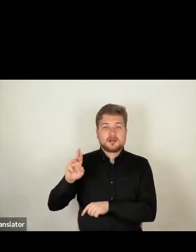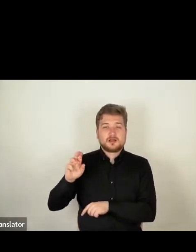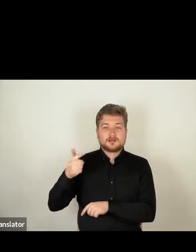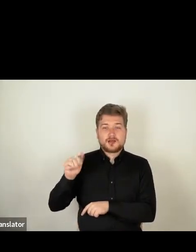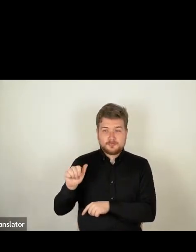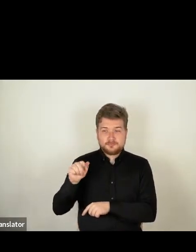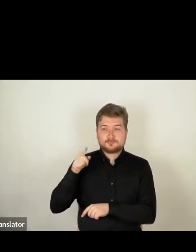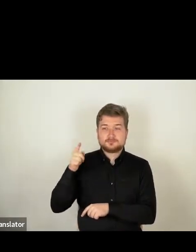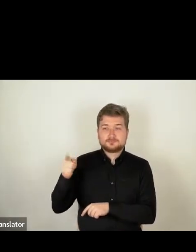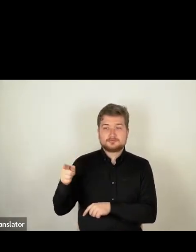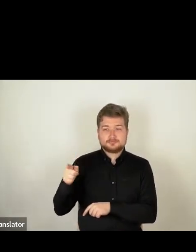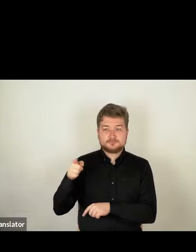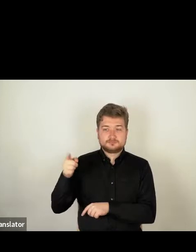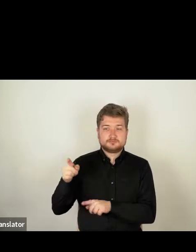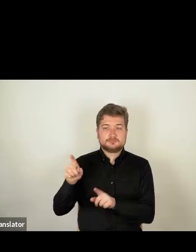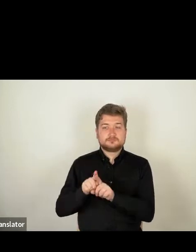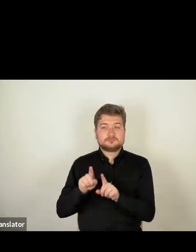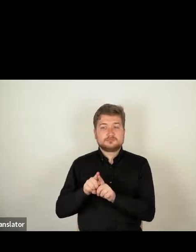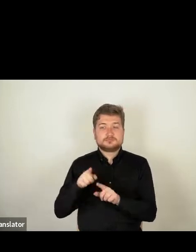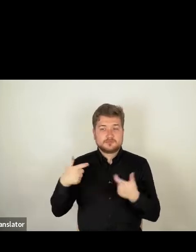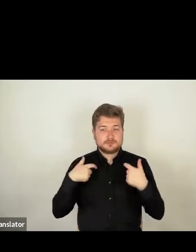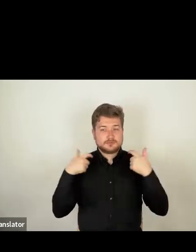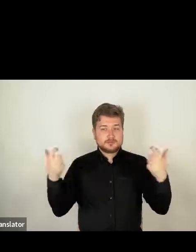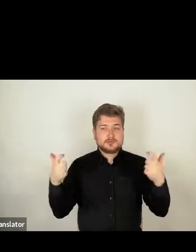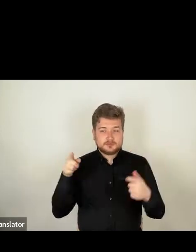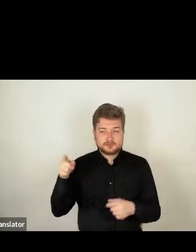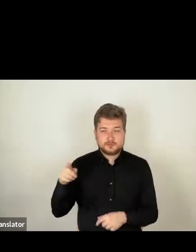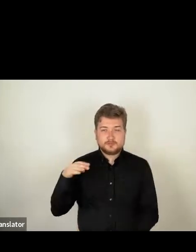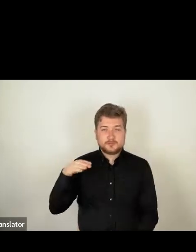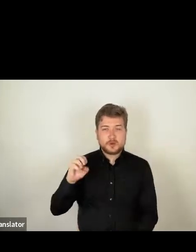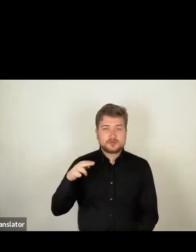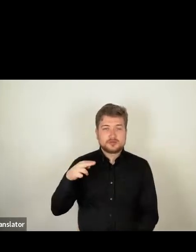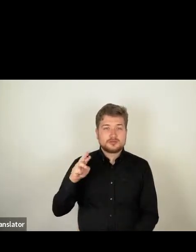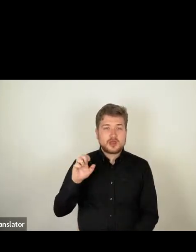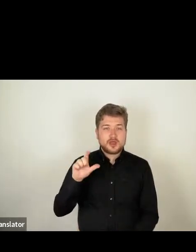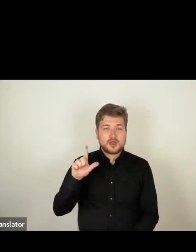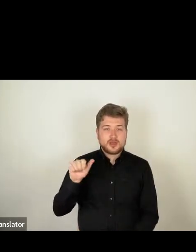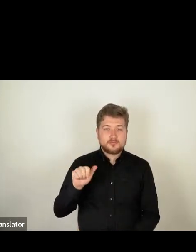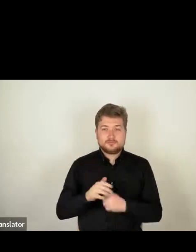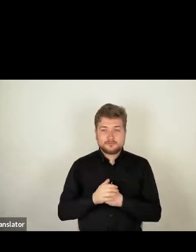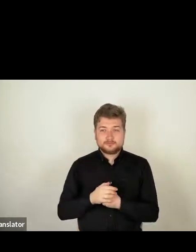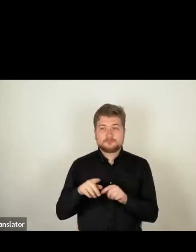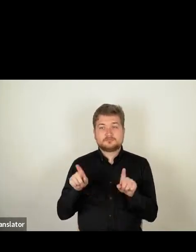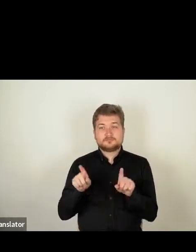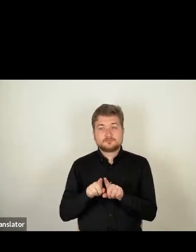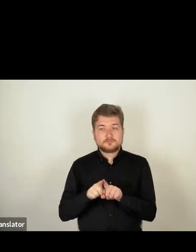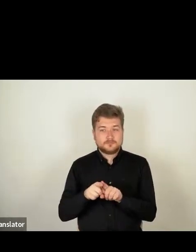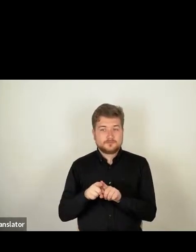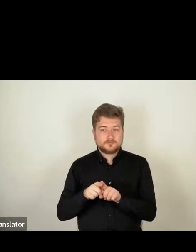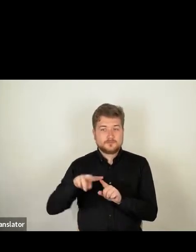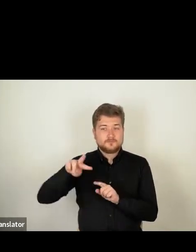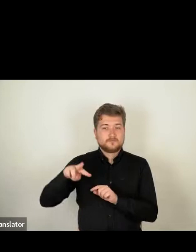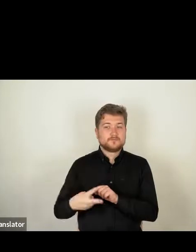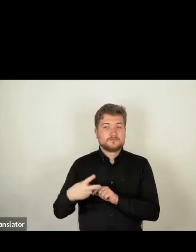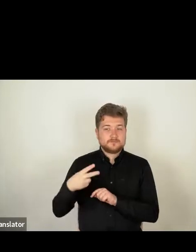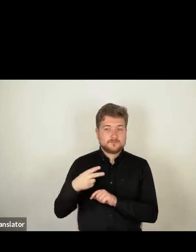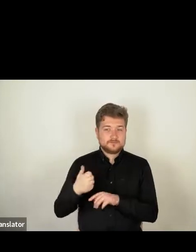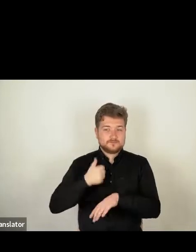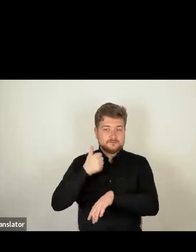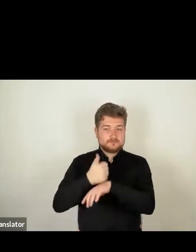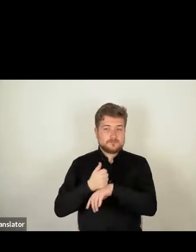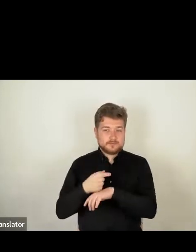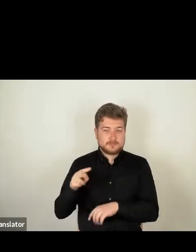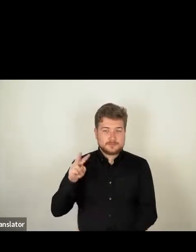Roberto Montella, as well as ODIHR First Deputy Director, Yabiko, who was here with us